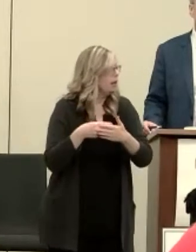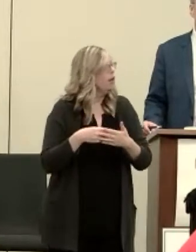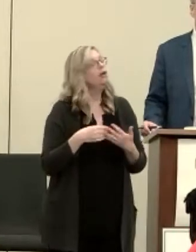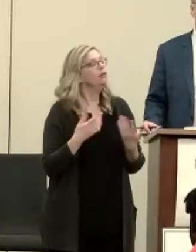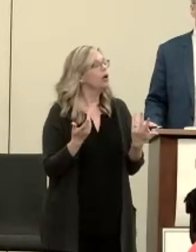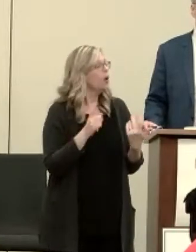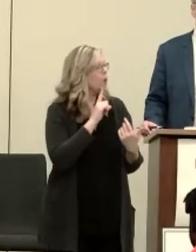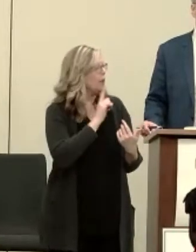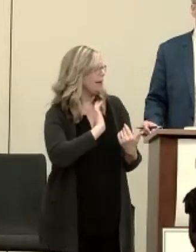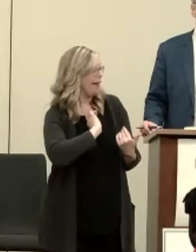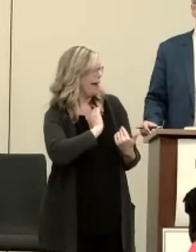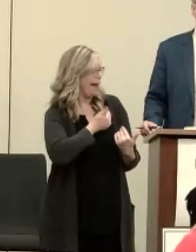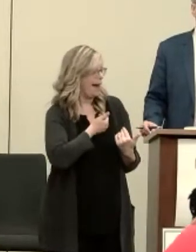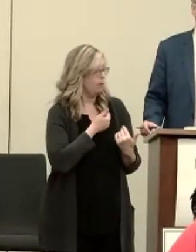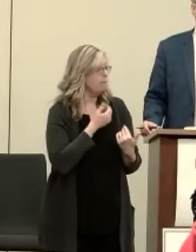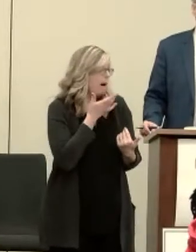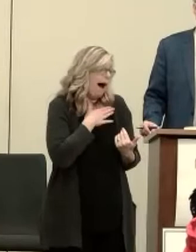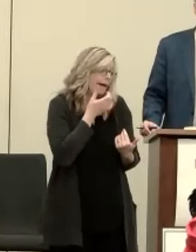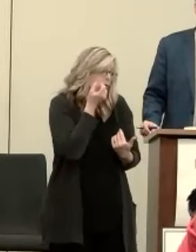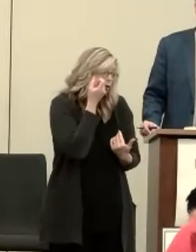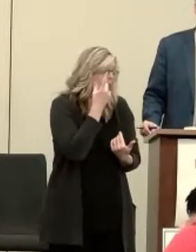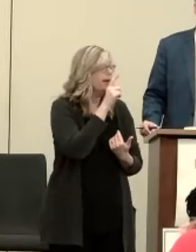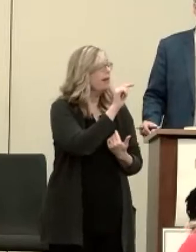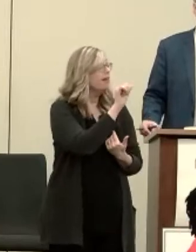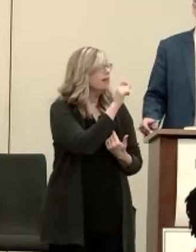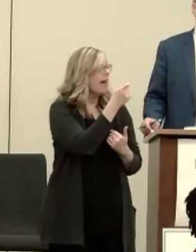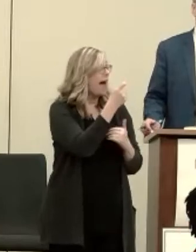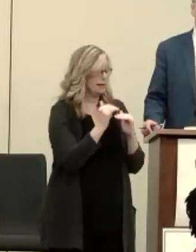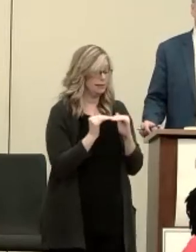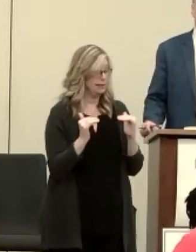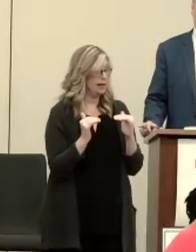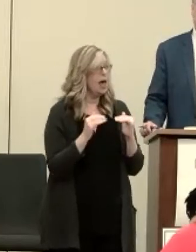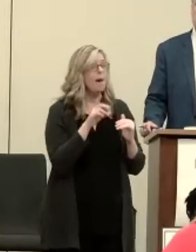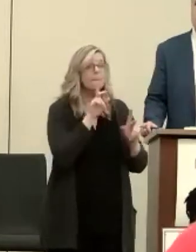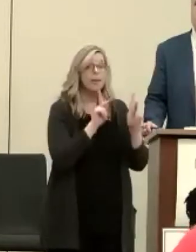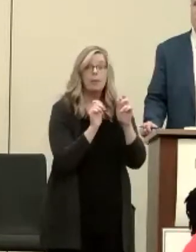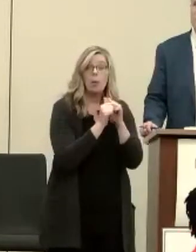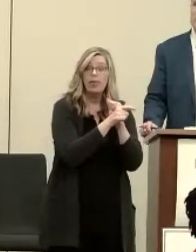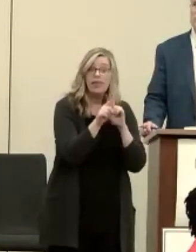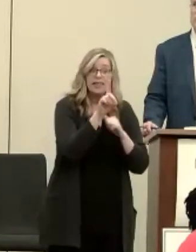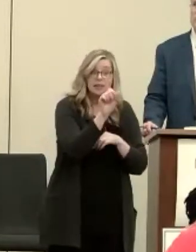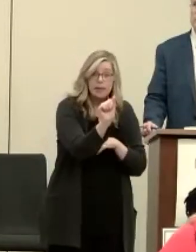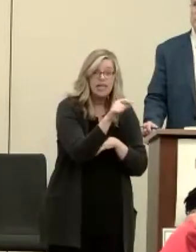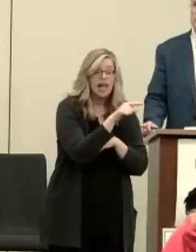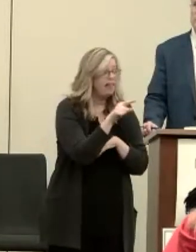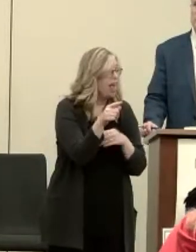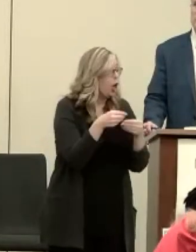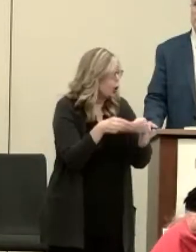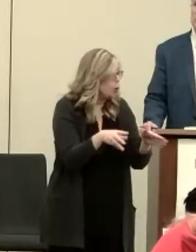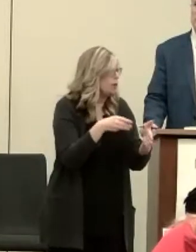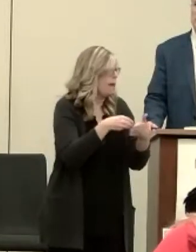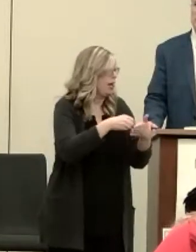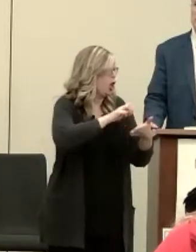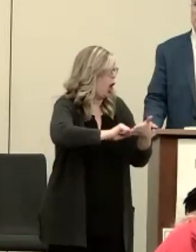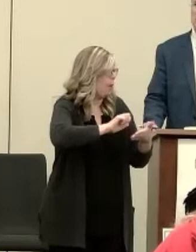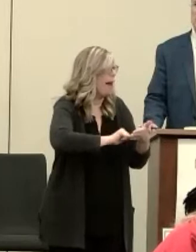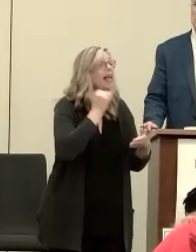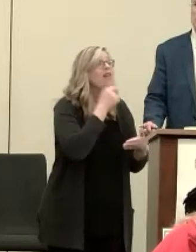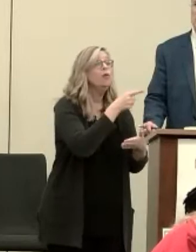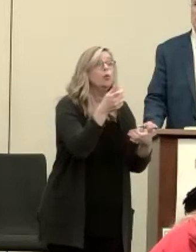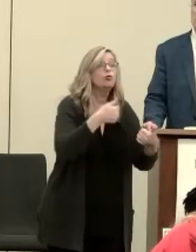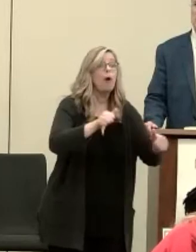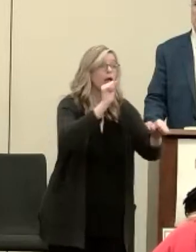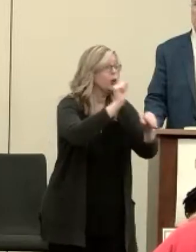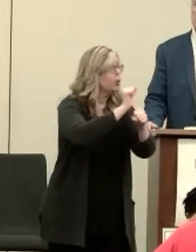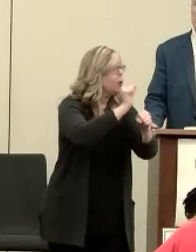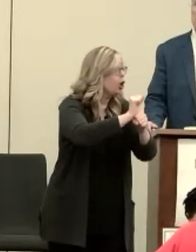the current taxation level, people with disabilities lose more money being clawed back if they try to work than